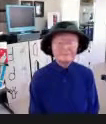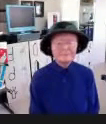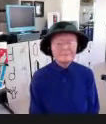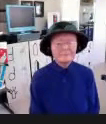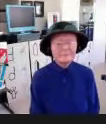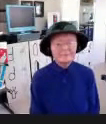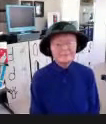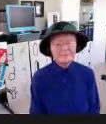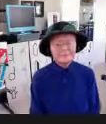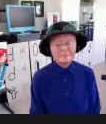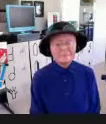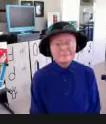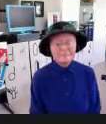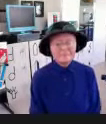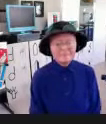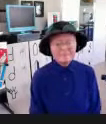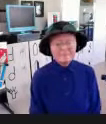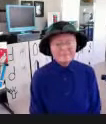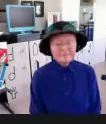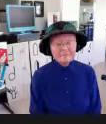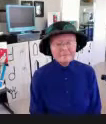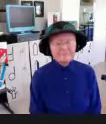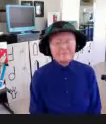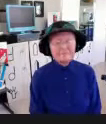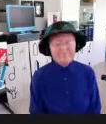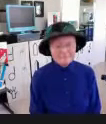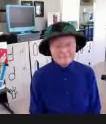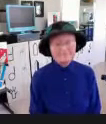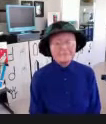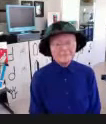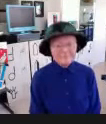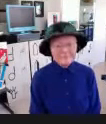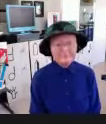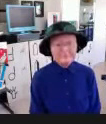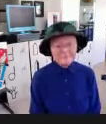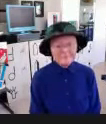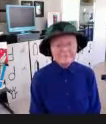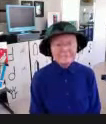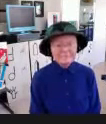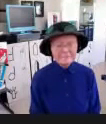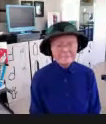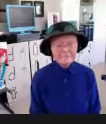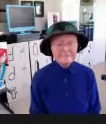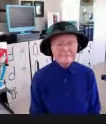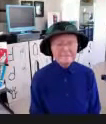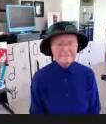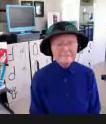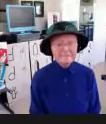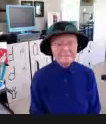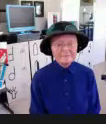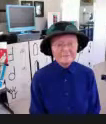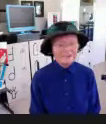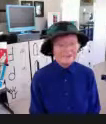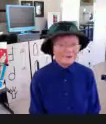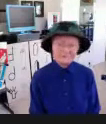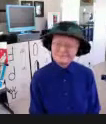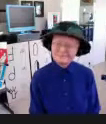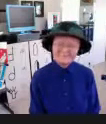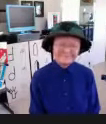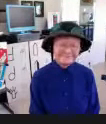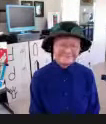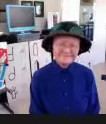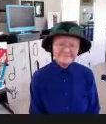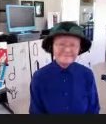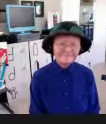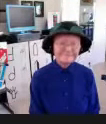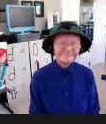And here we have a zigzag. Okay. Now, down later, we also have, then we have